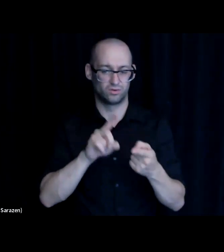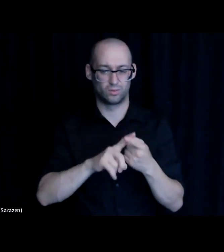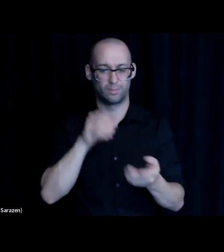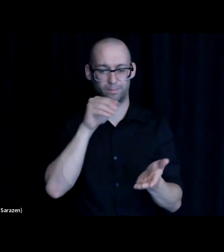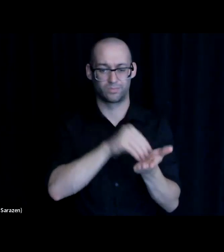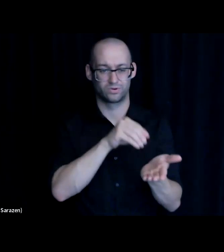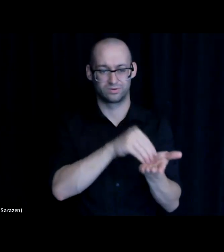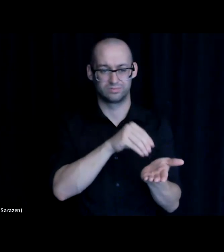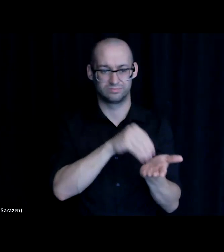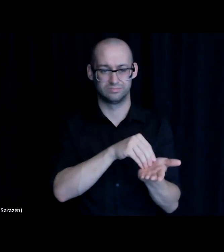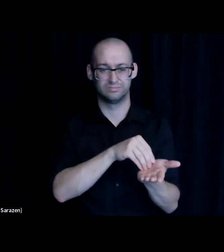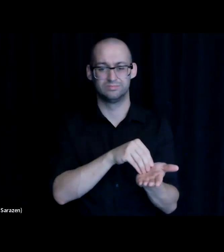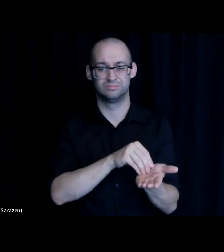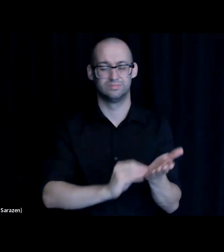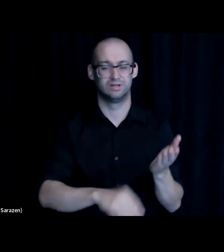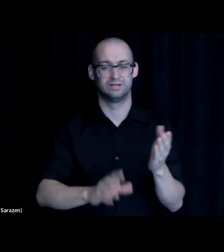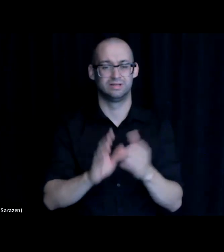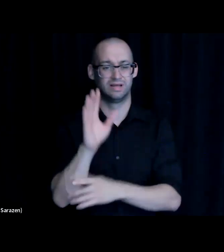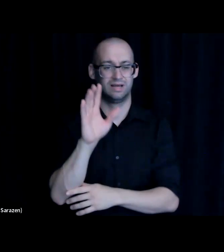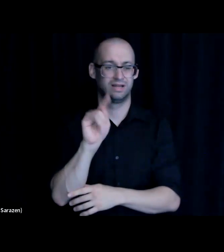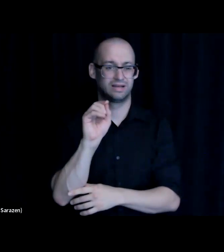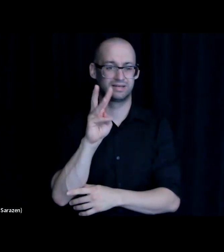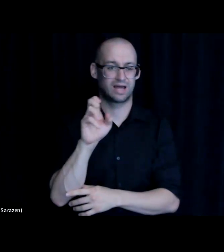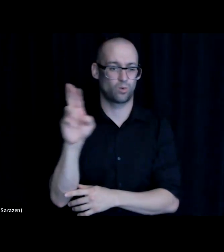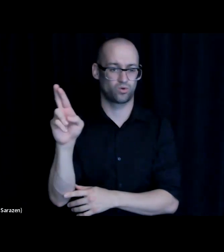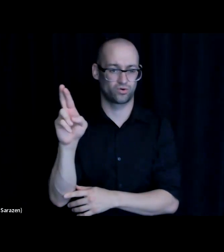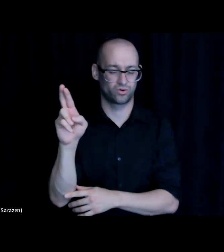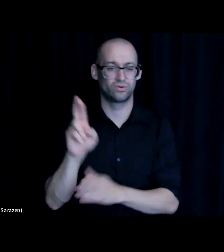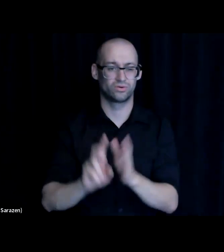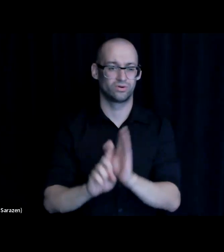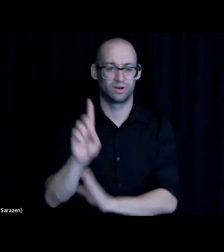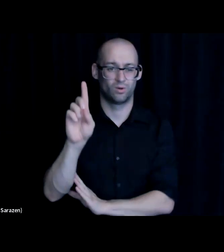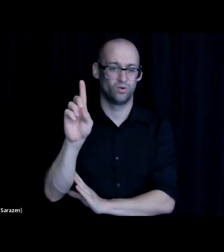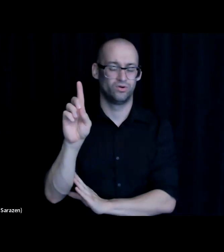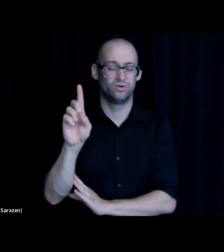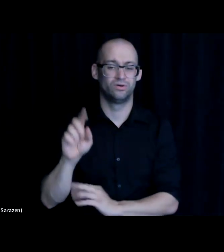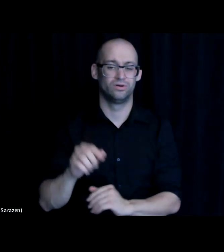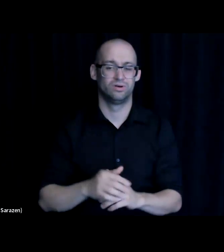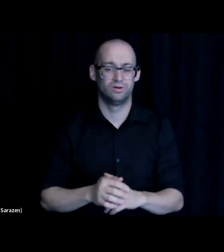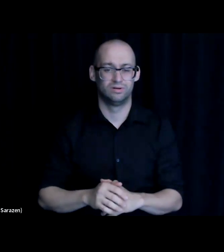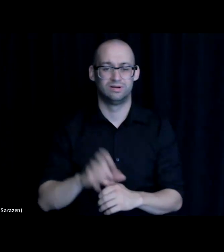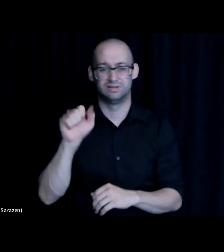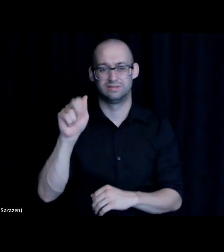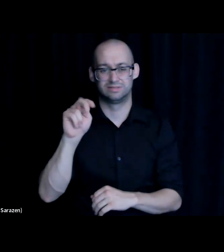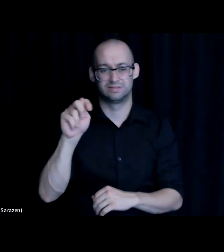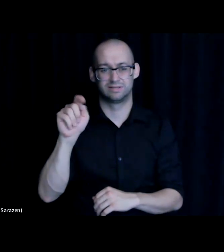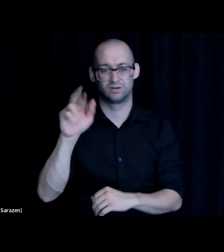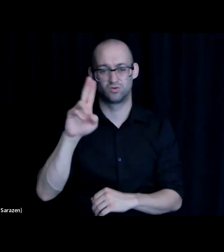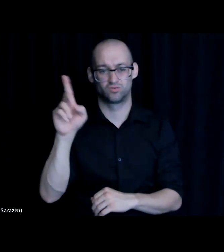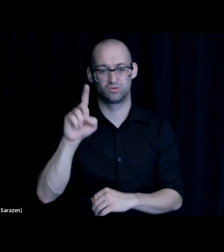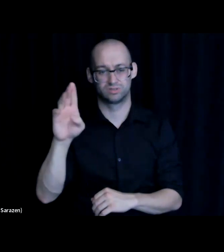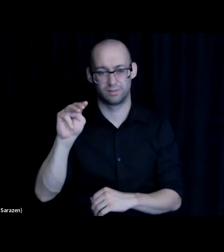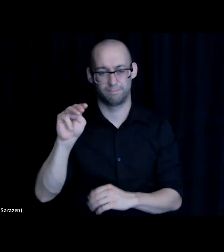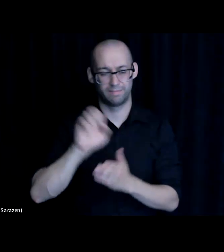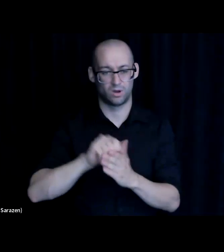putting towers in the Santa Cruz Mountains and putting equipment within some